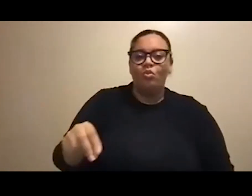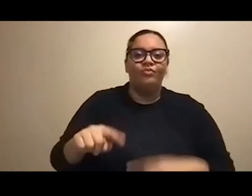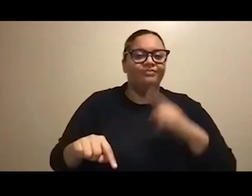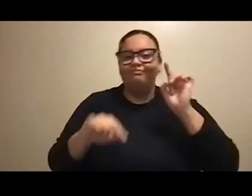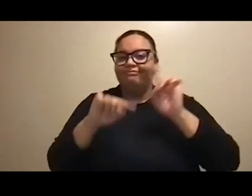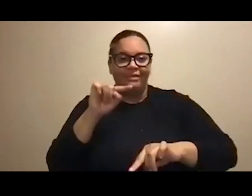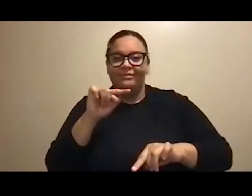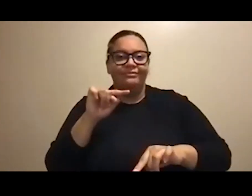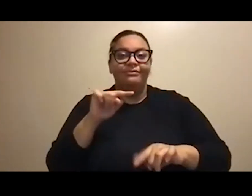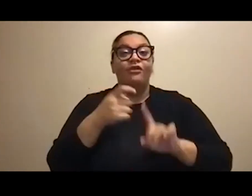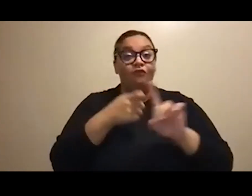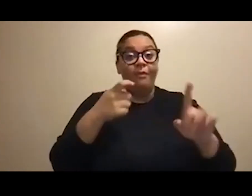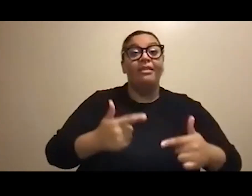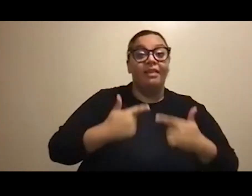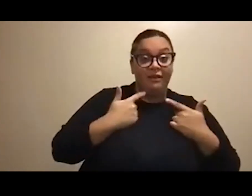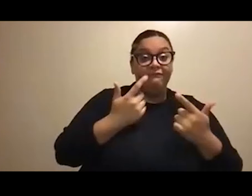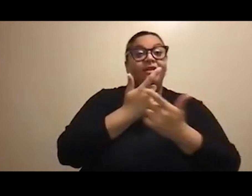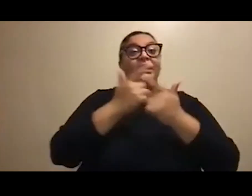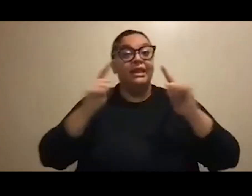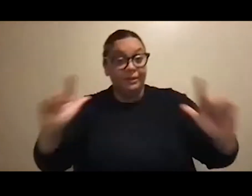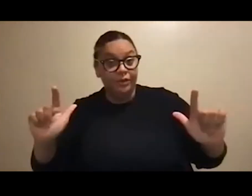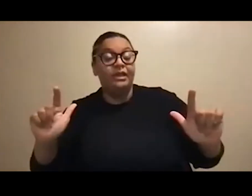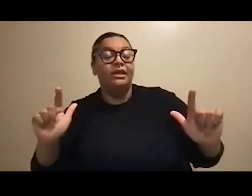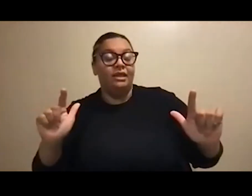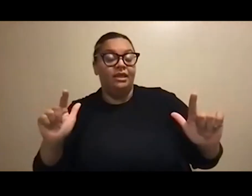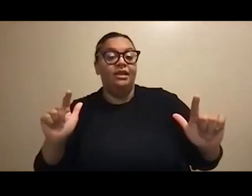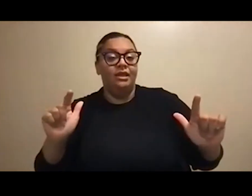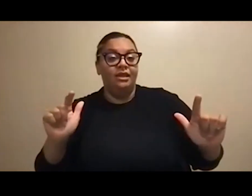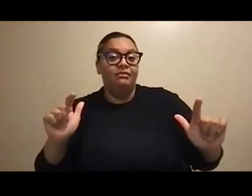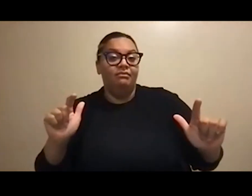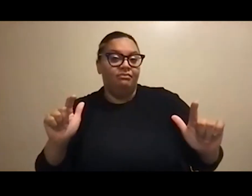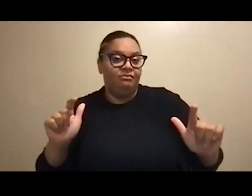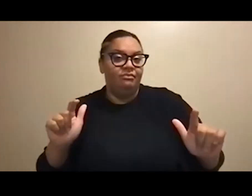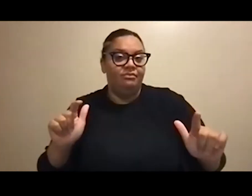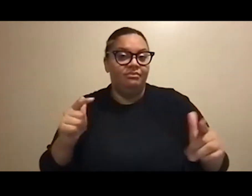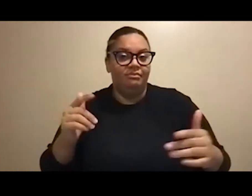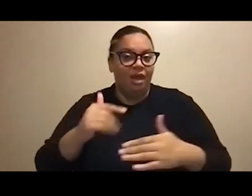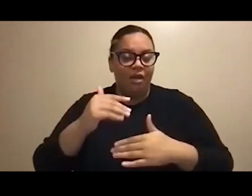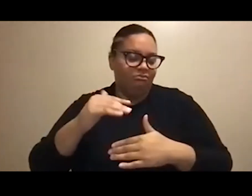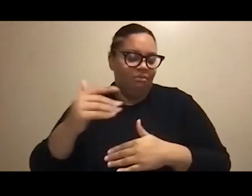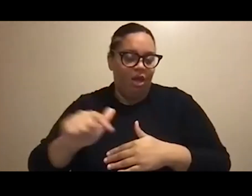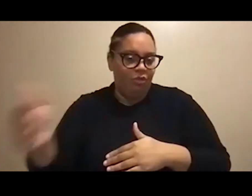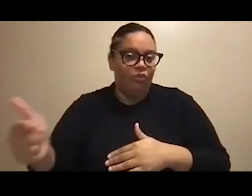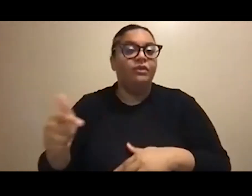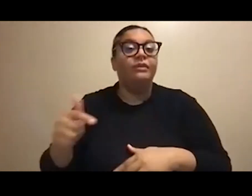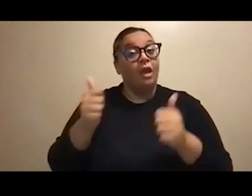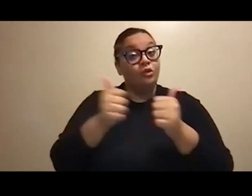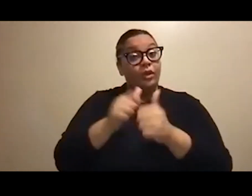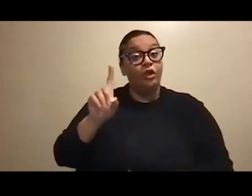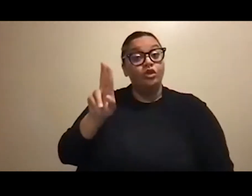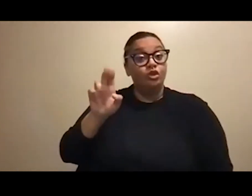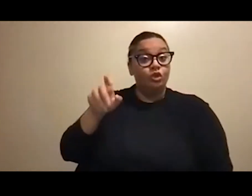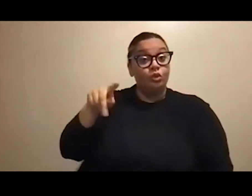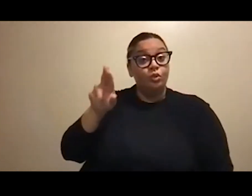from life, liberty, or property without due process of law. Why? Because the Second Amendment only pertains